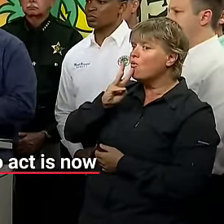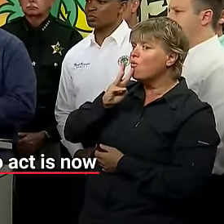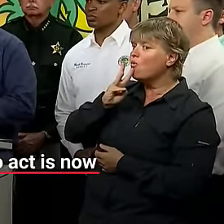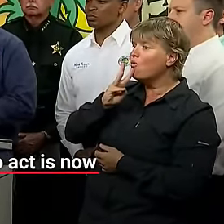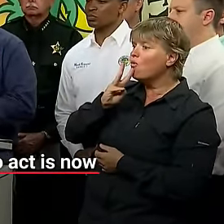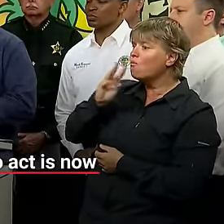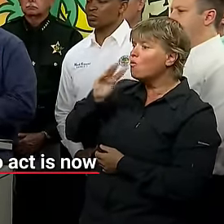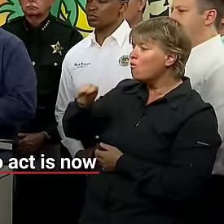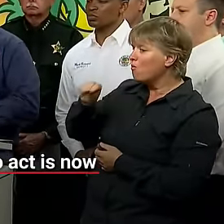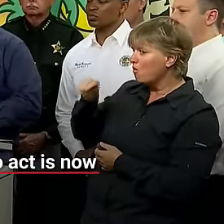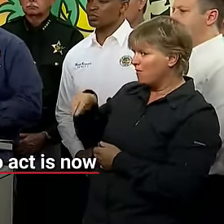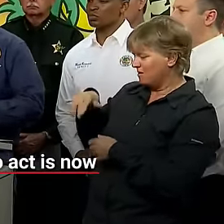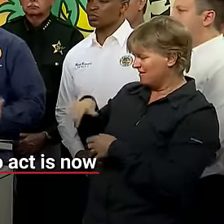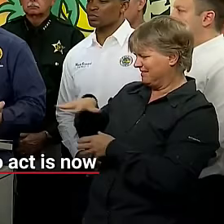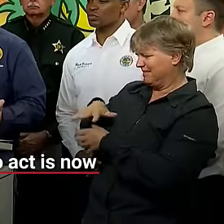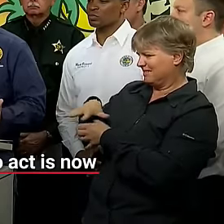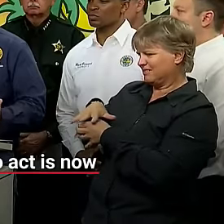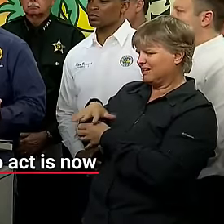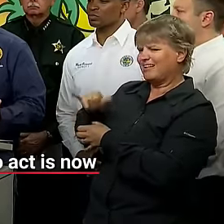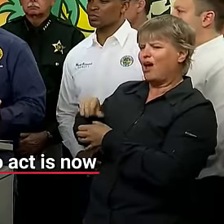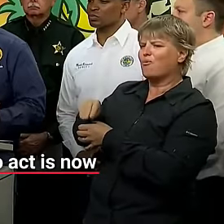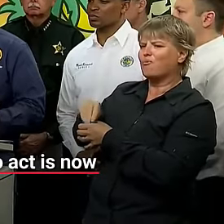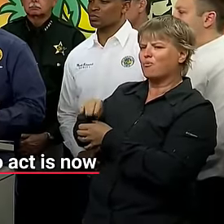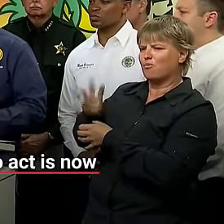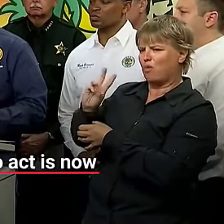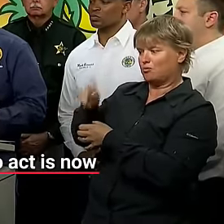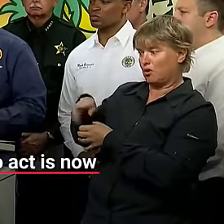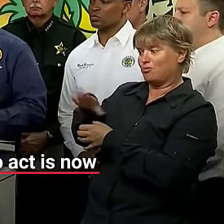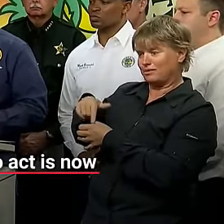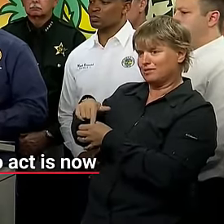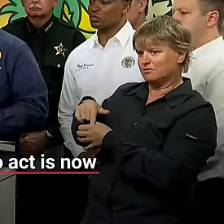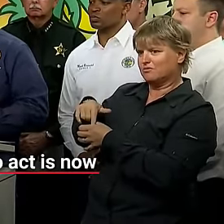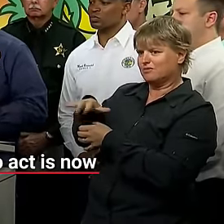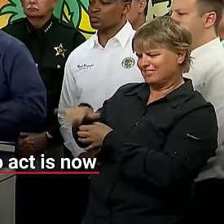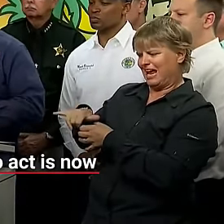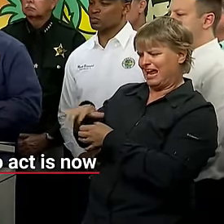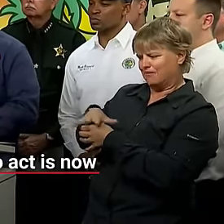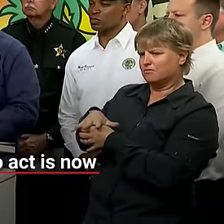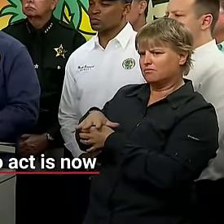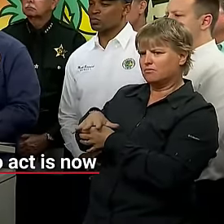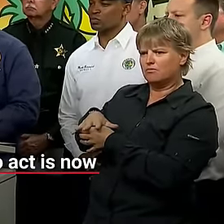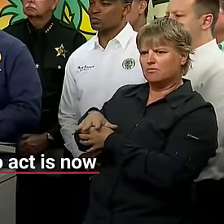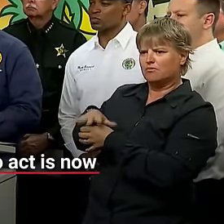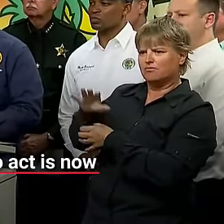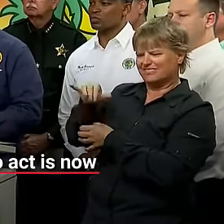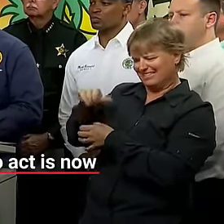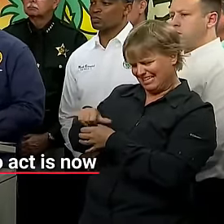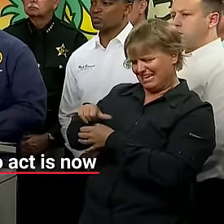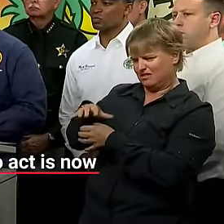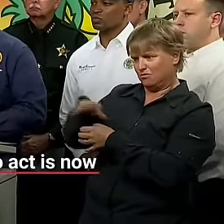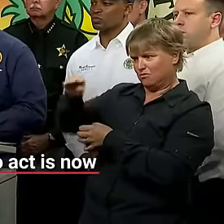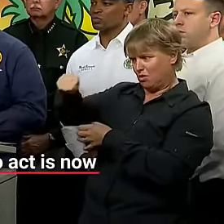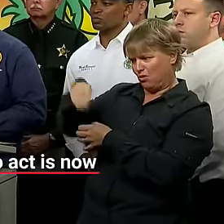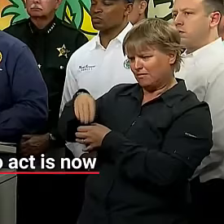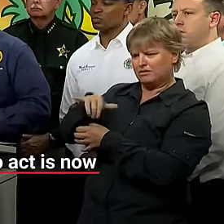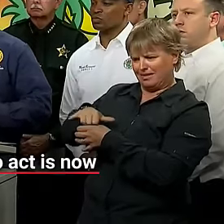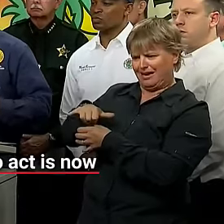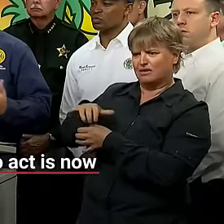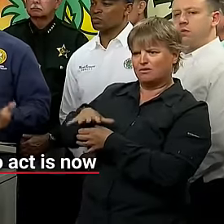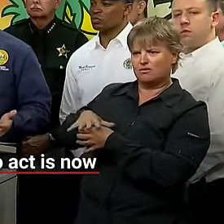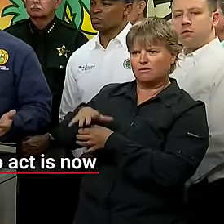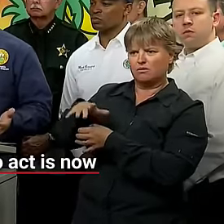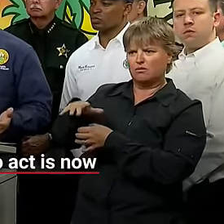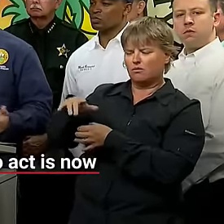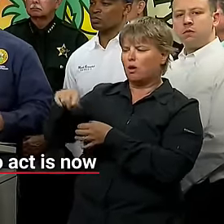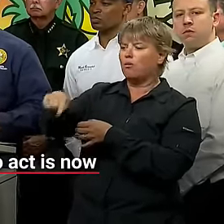withstand hurricanes. It makes it much easier to be able to do that. And so if you are in an area where you're told to evacuate,